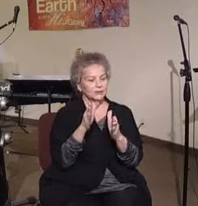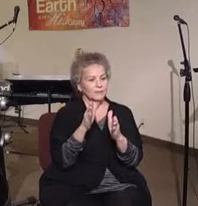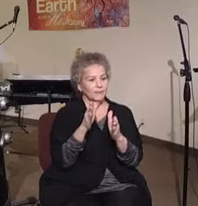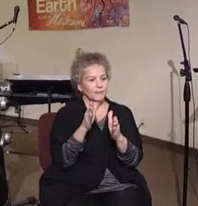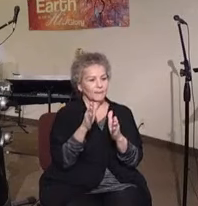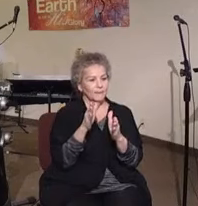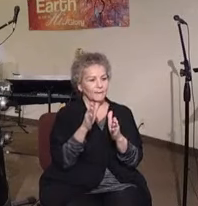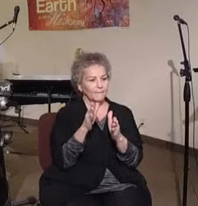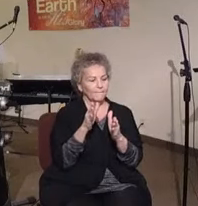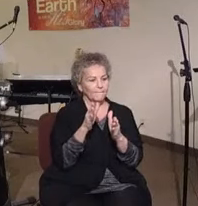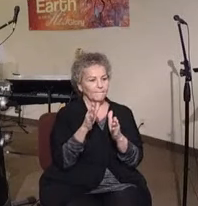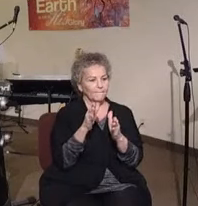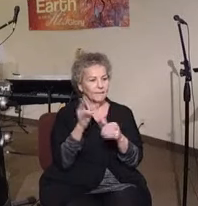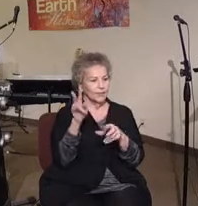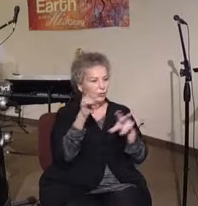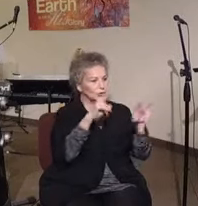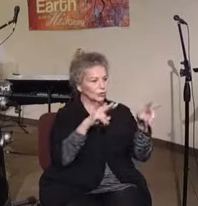just